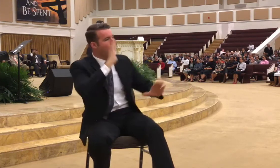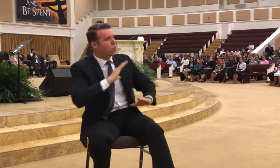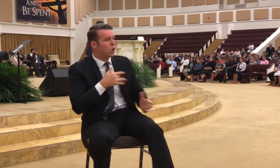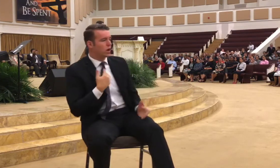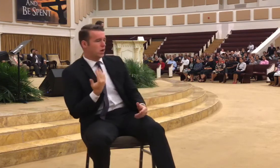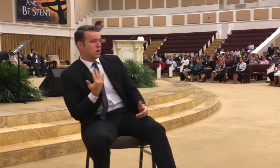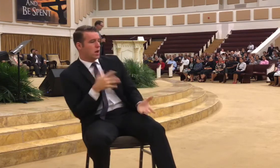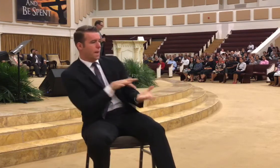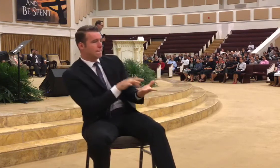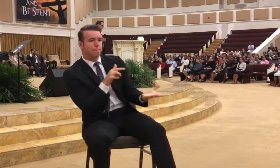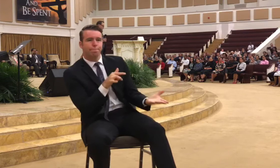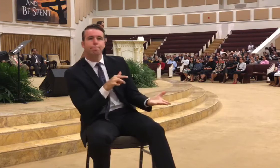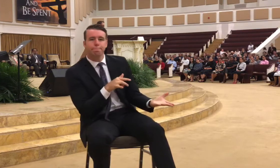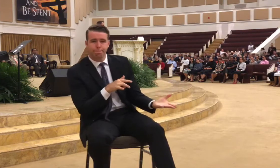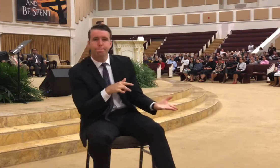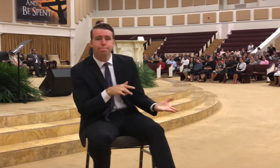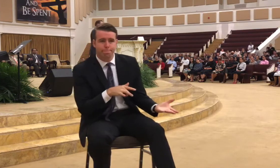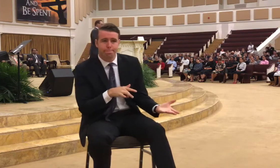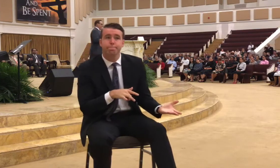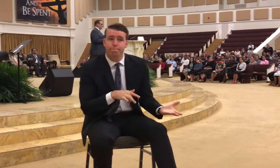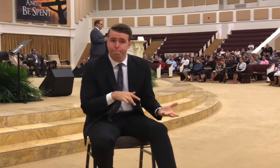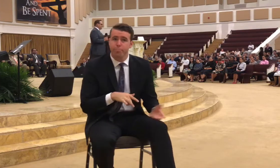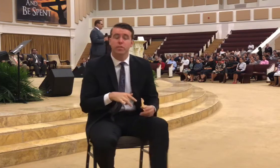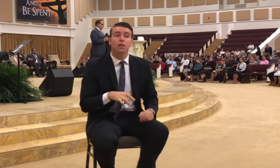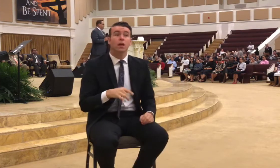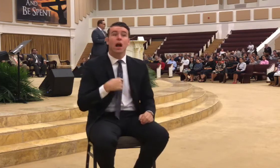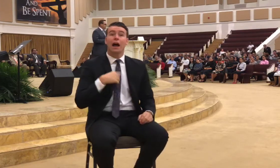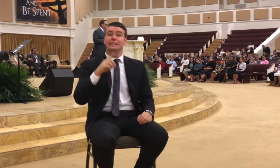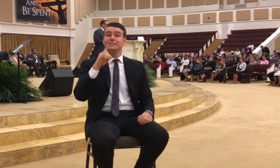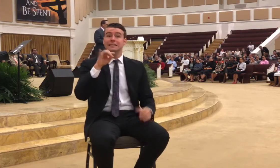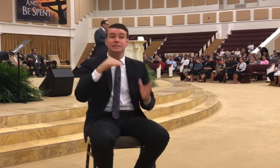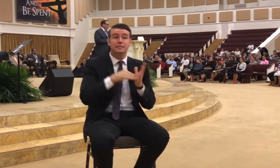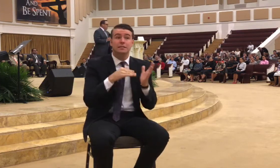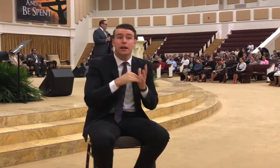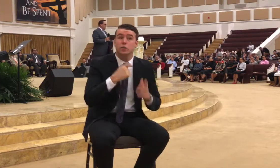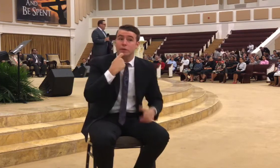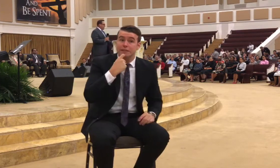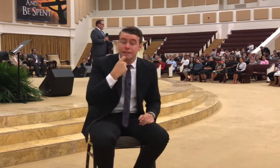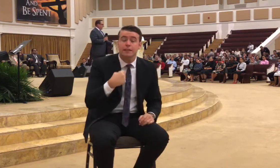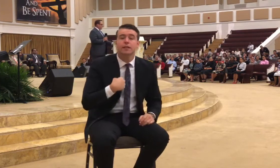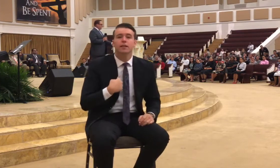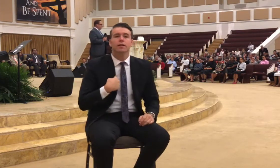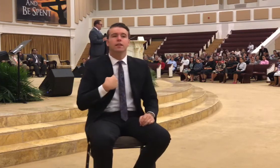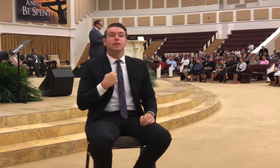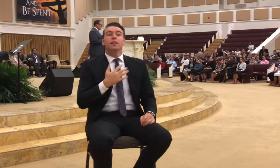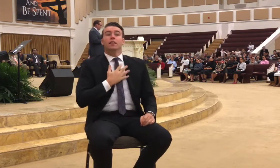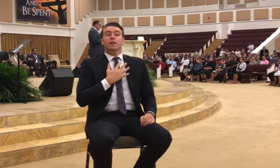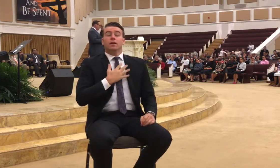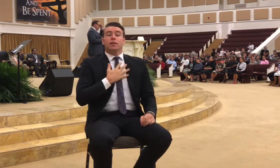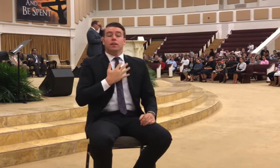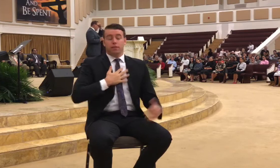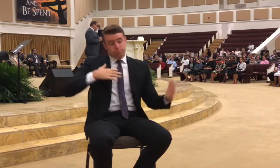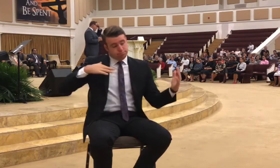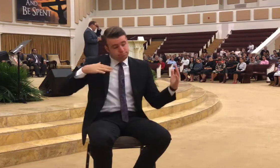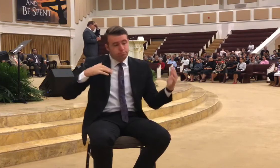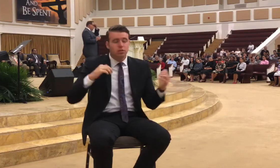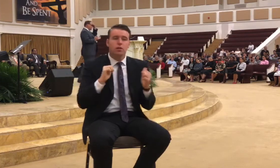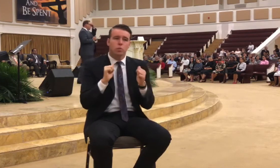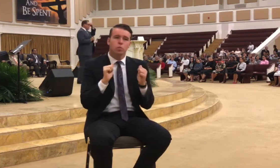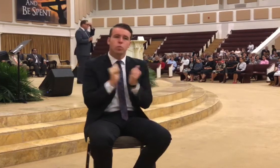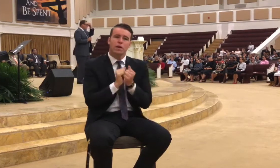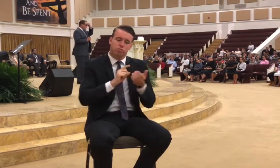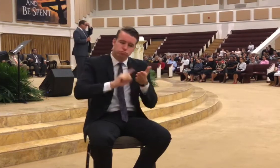else's issue. In fact, I did some study recently. As you know, my efforts have been concerned with